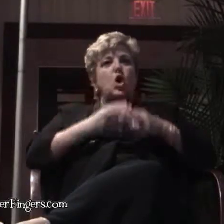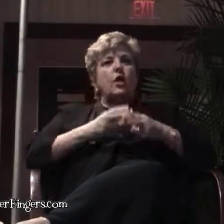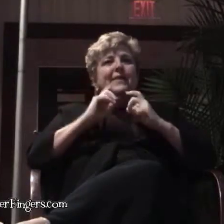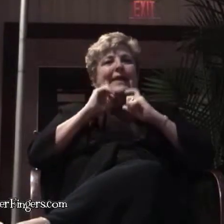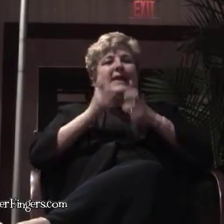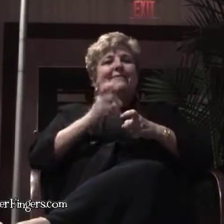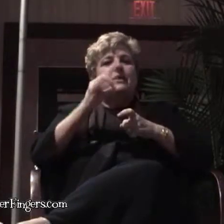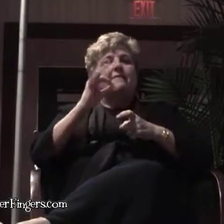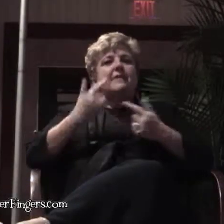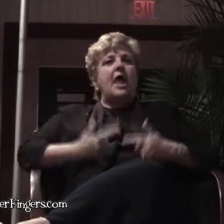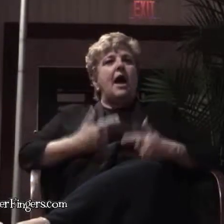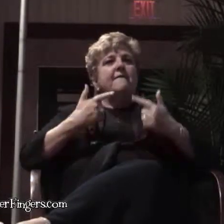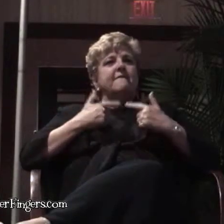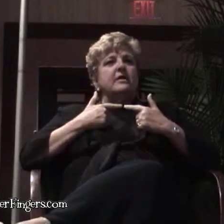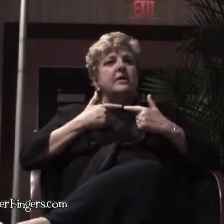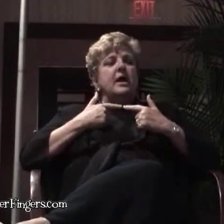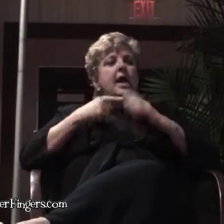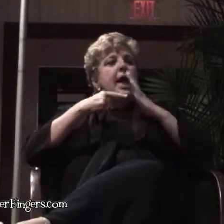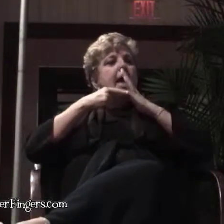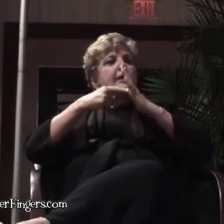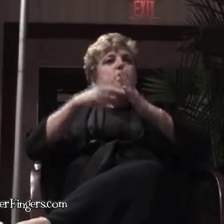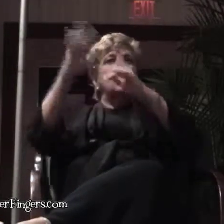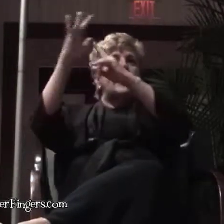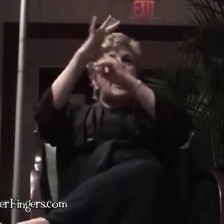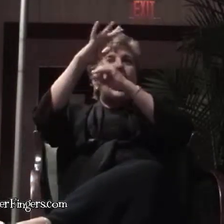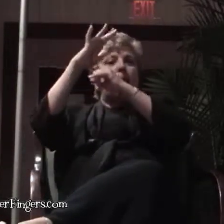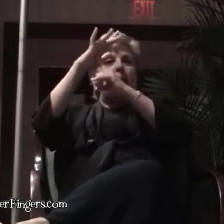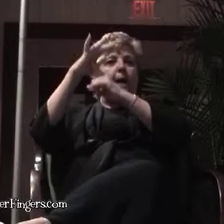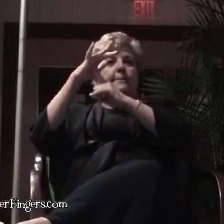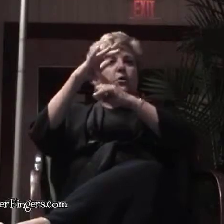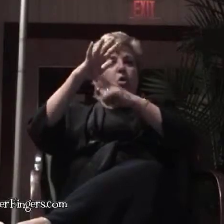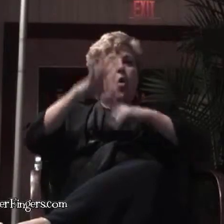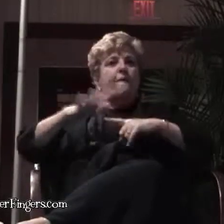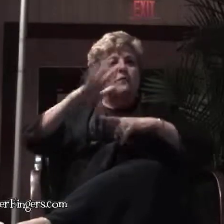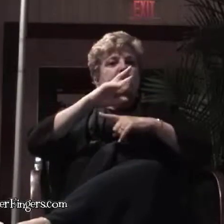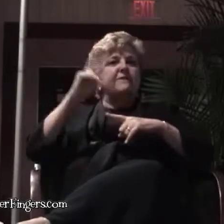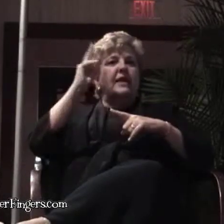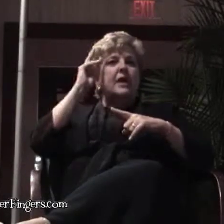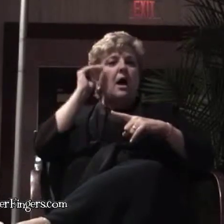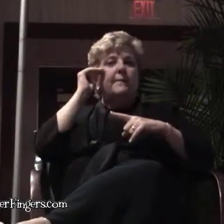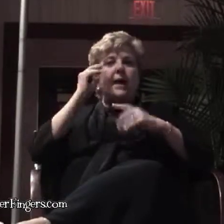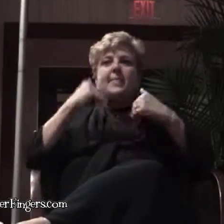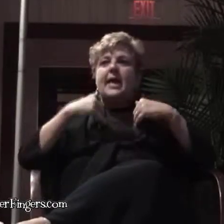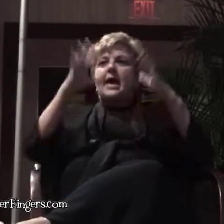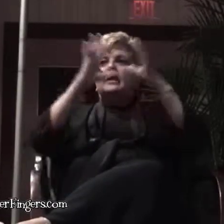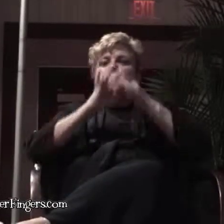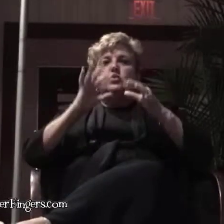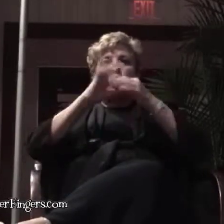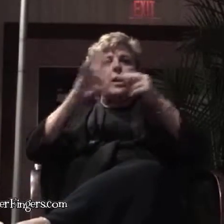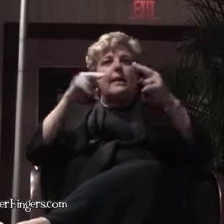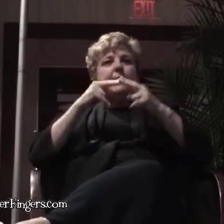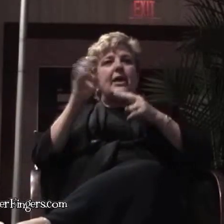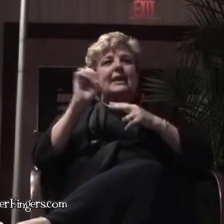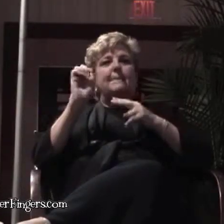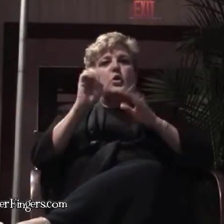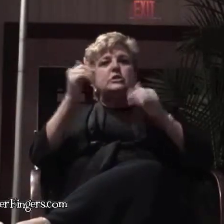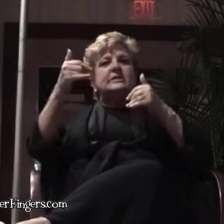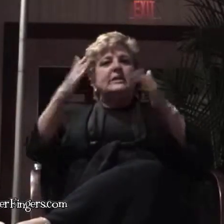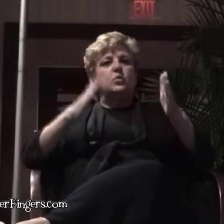showed a helicopter flying over the jungles of Vietnam. And it was a story about an emergency room trauma specialist. And they were